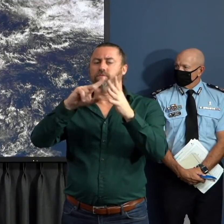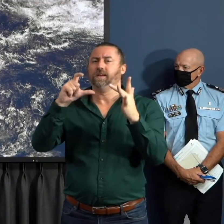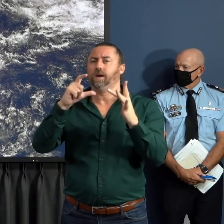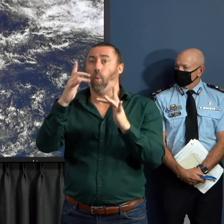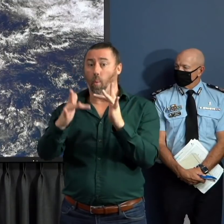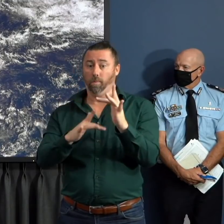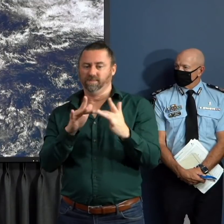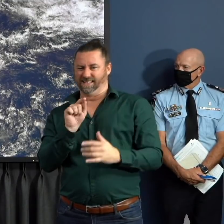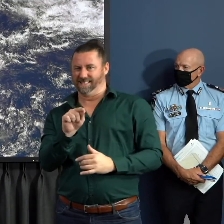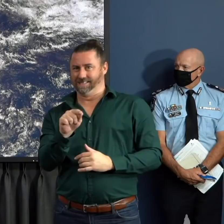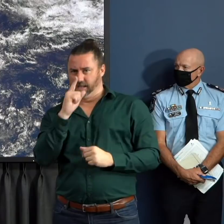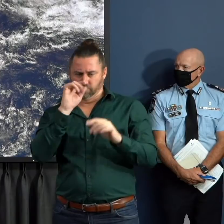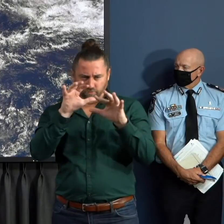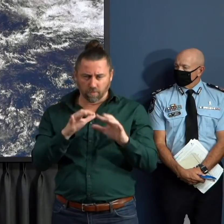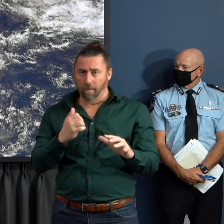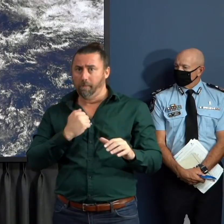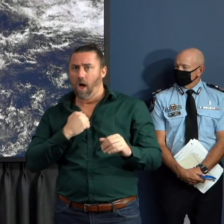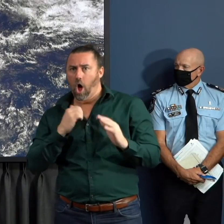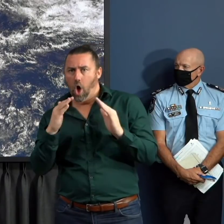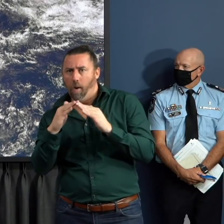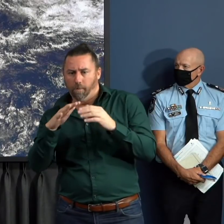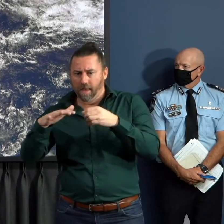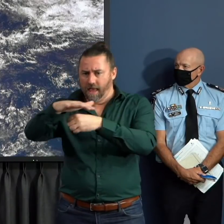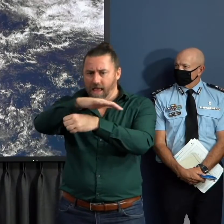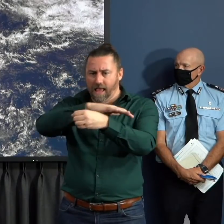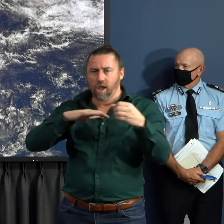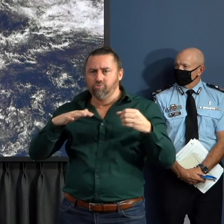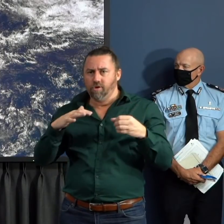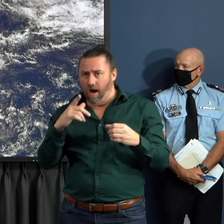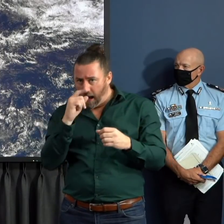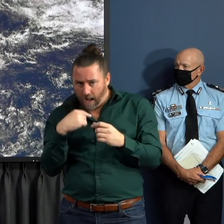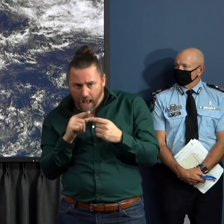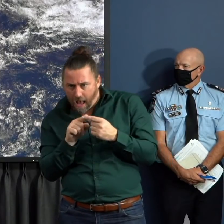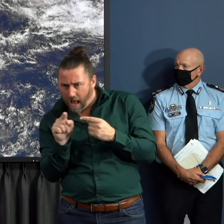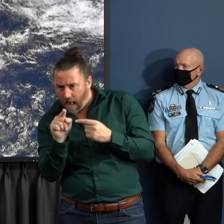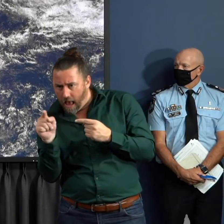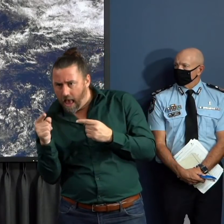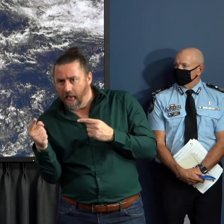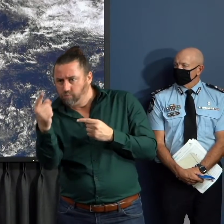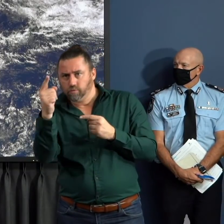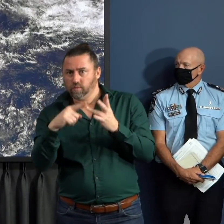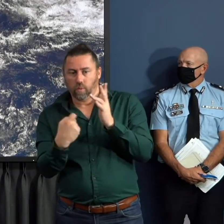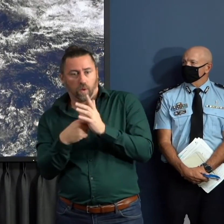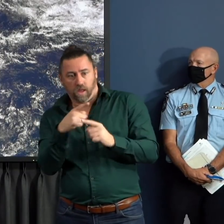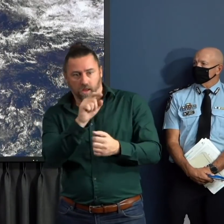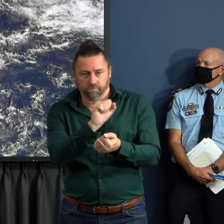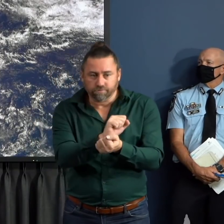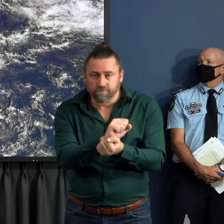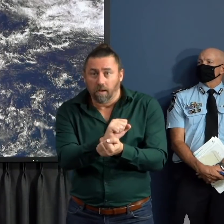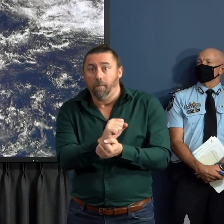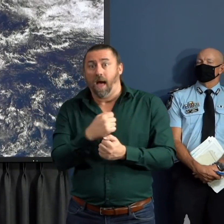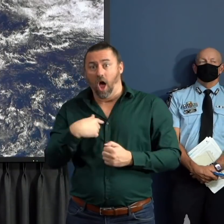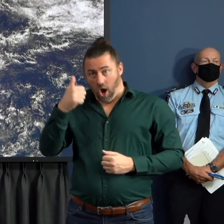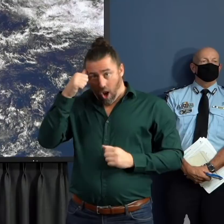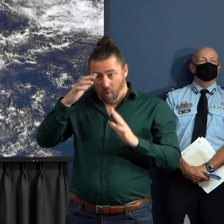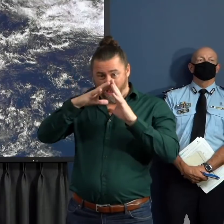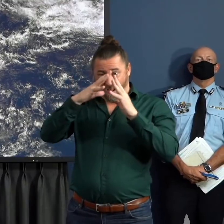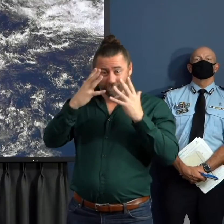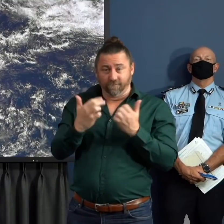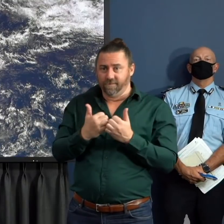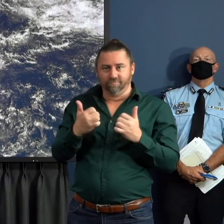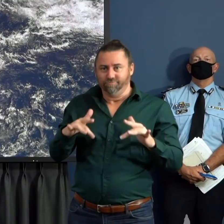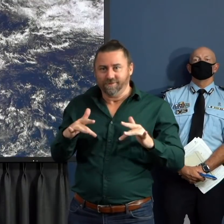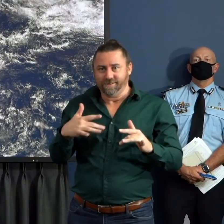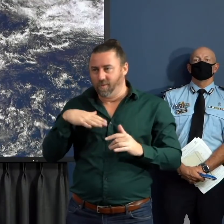with localised flooding and flows, there will still be local flooding that won't be logged. So you've got to be aware of that. Make sure you